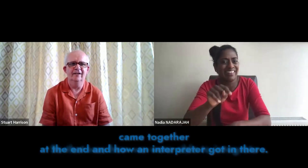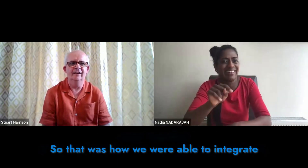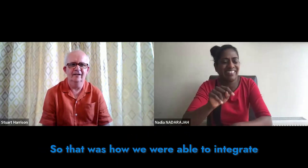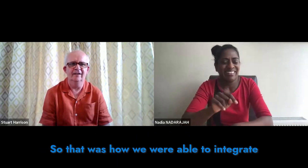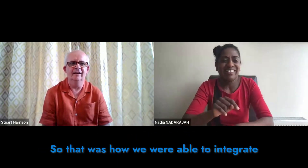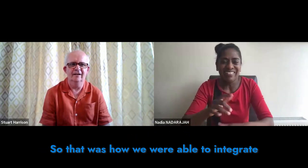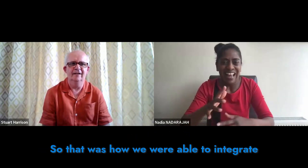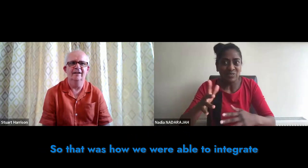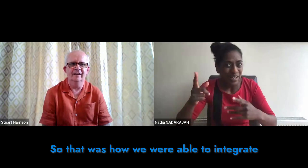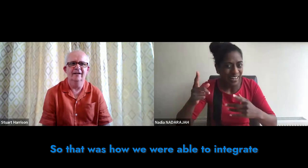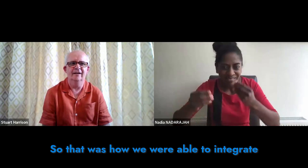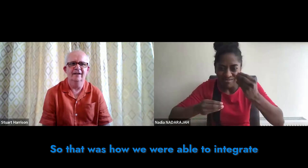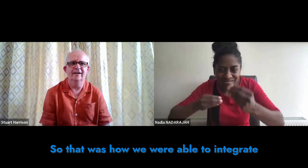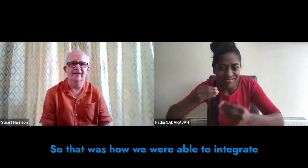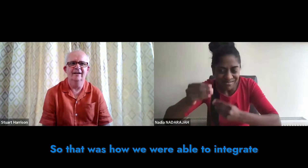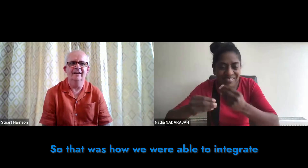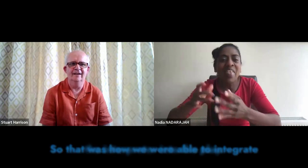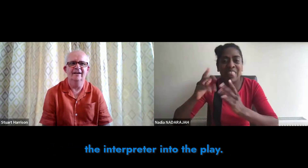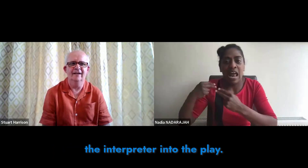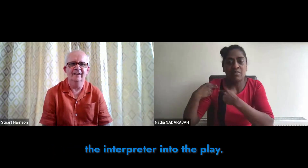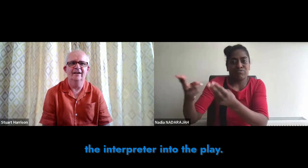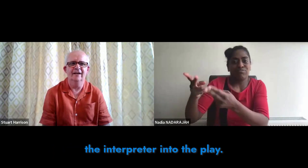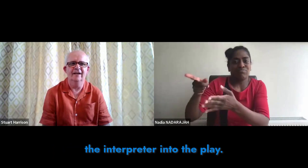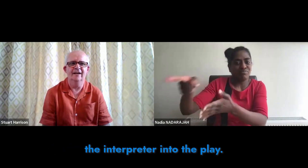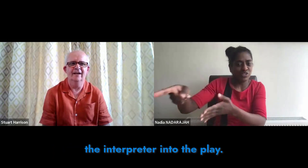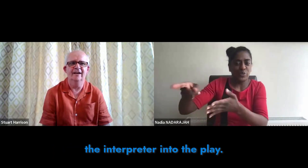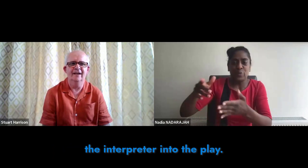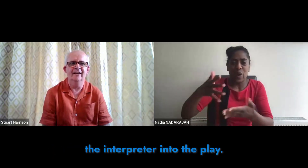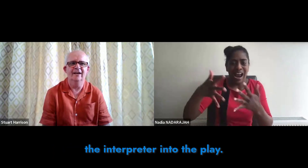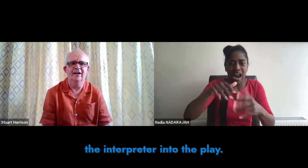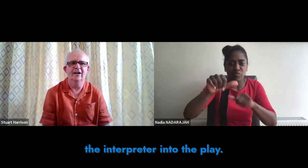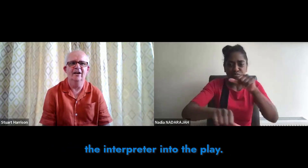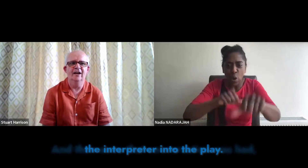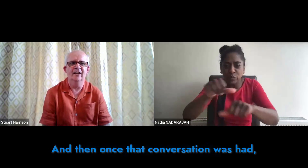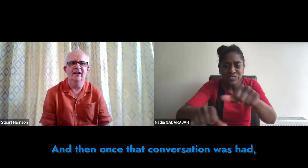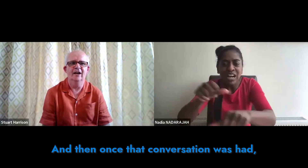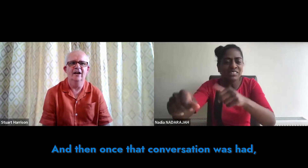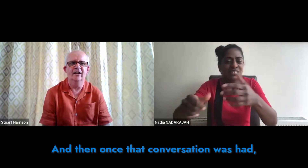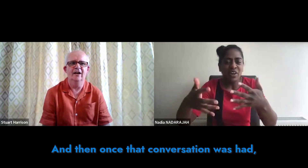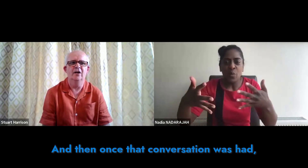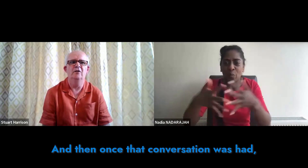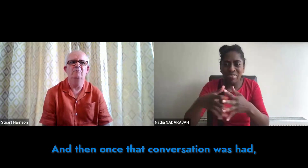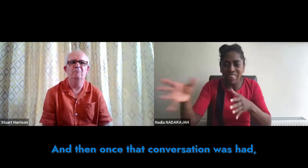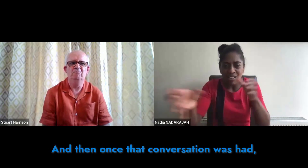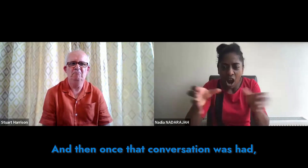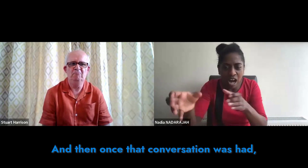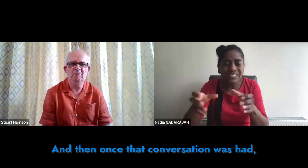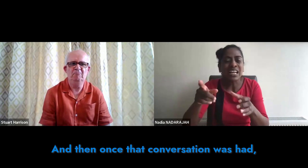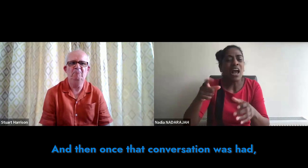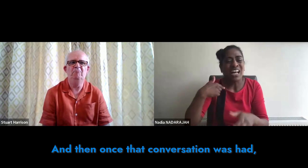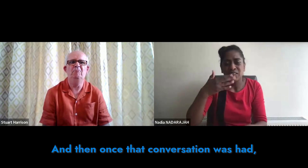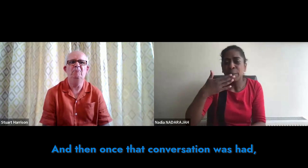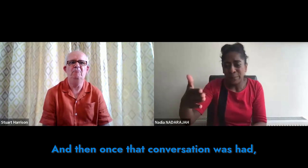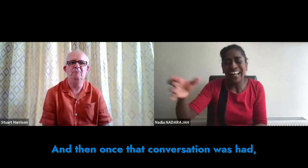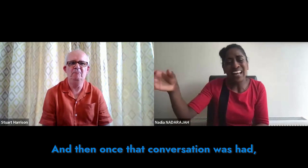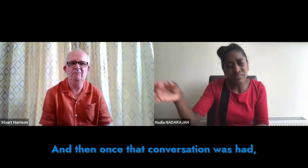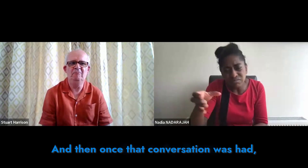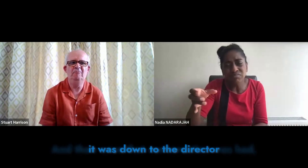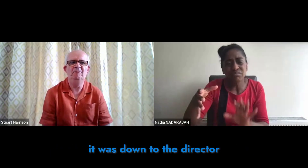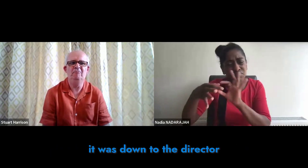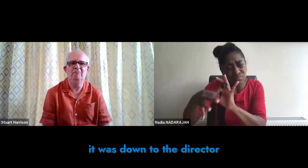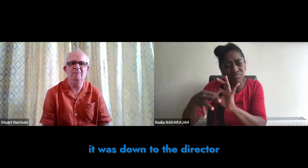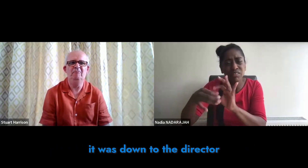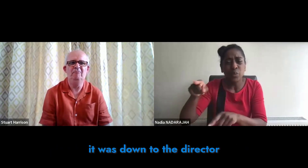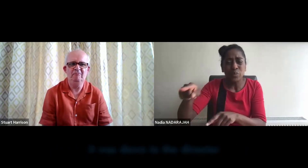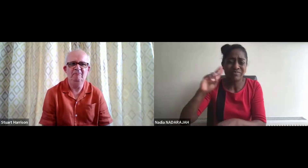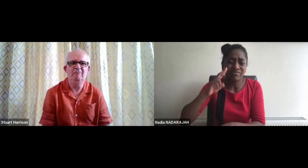in there. So that was how we were able to integrate the interpreter into the play. And then once that conversation was had, it